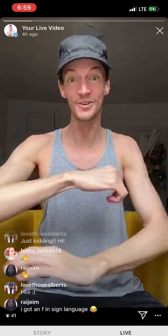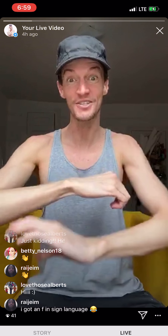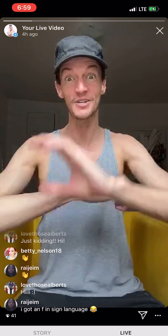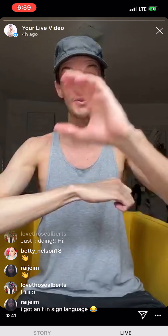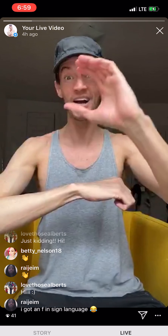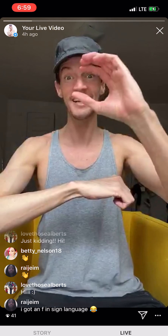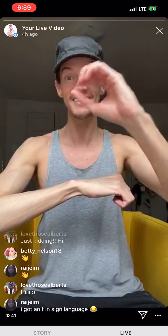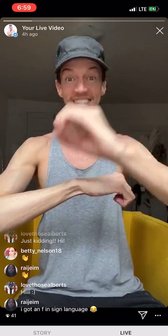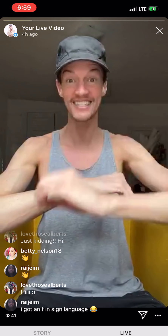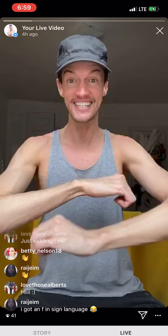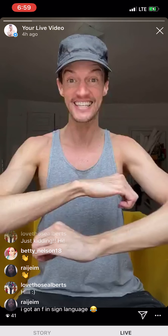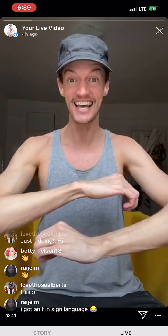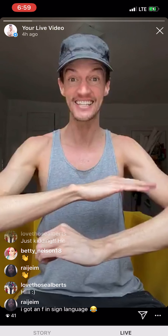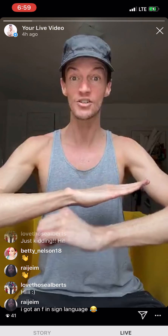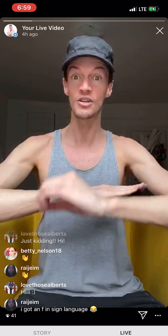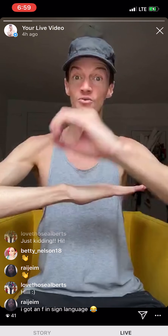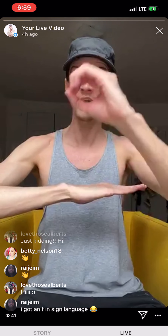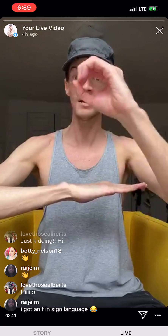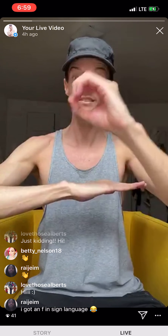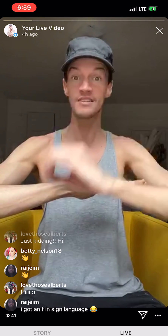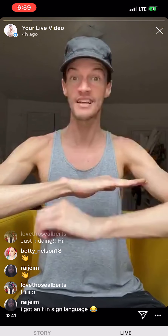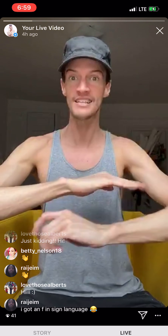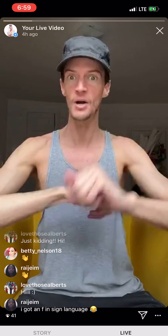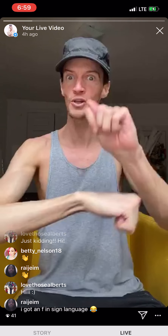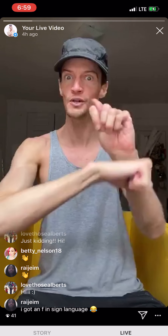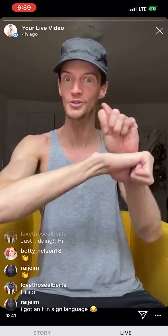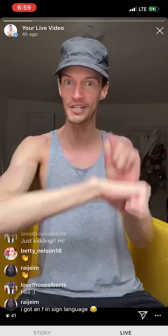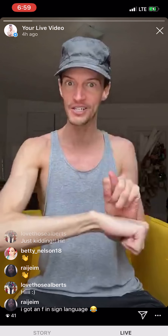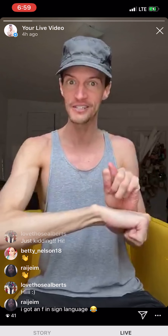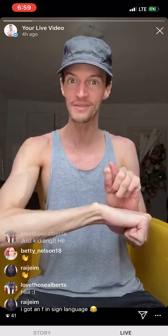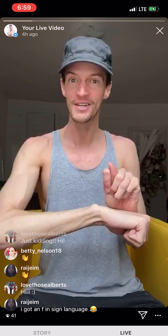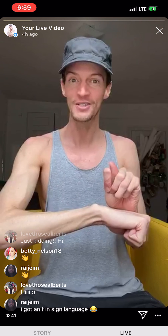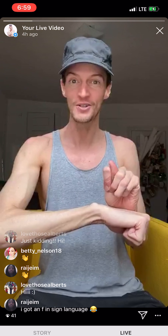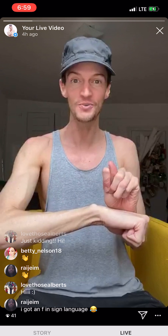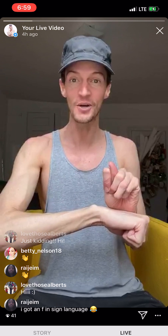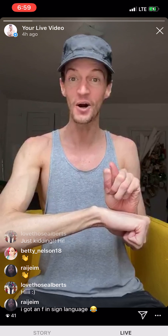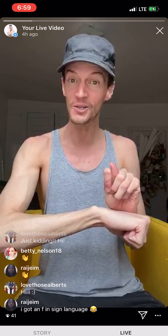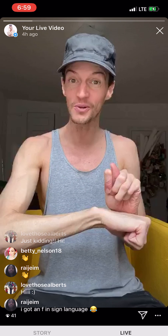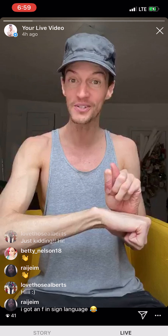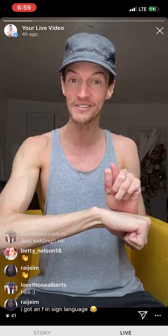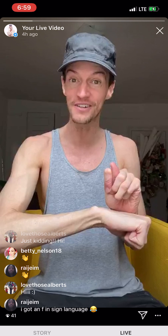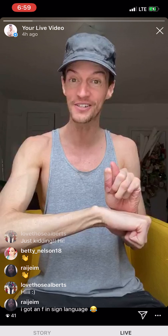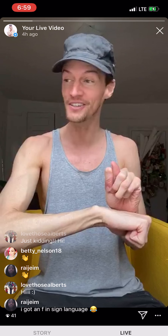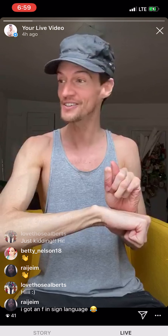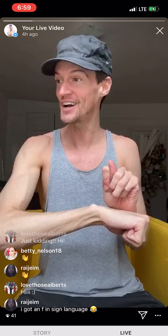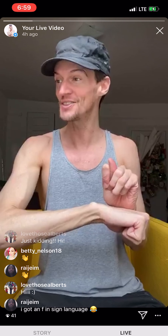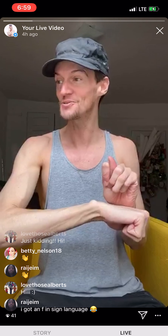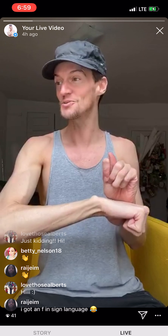sunrise. Sunset. Sunrise. Sunset. Now we're learning tradition. Soon we'll know all the words in fiddle or on the roof.